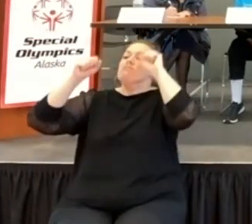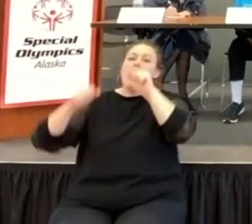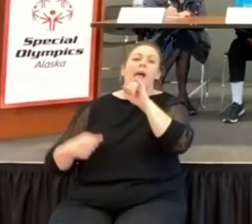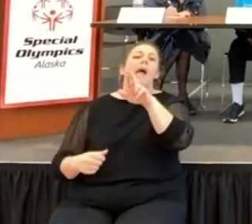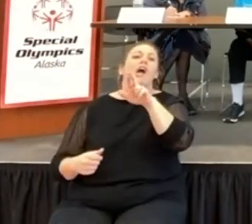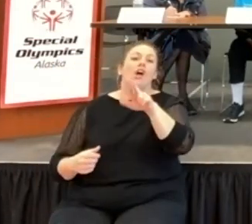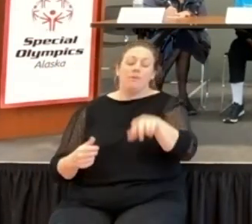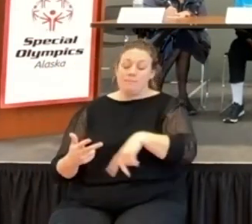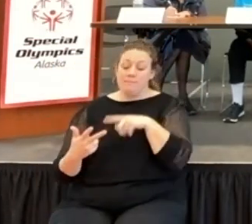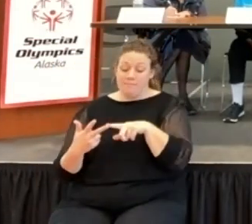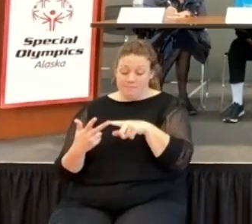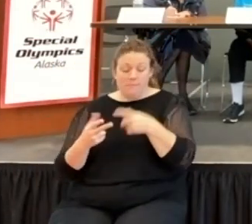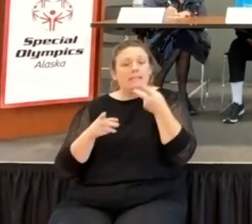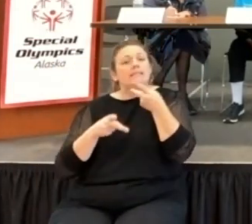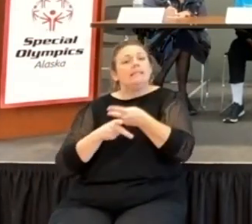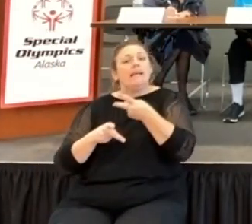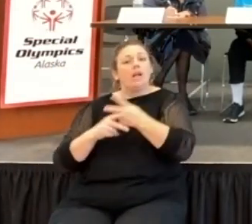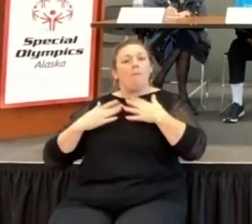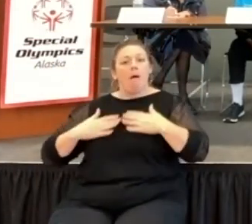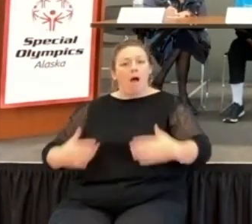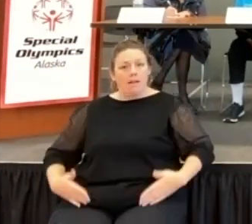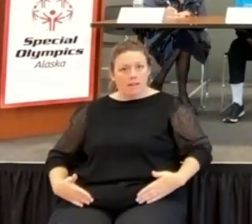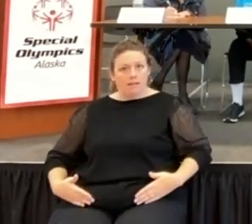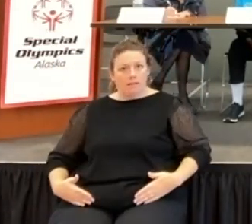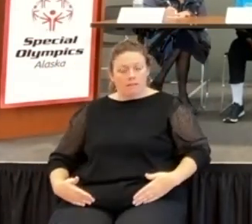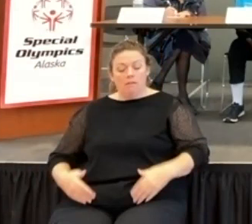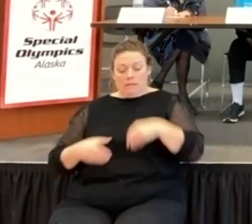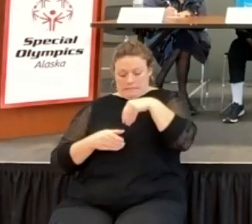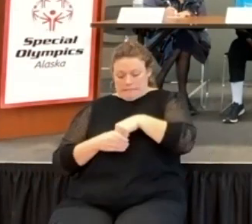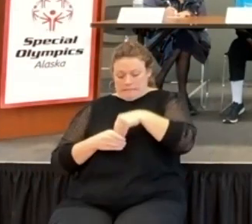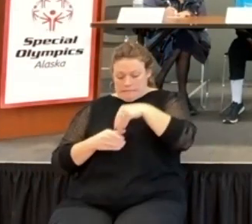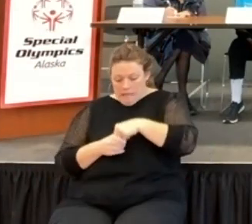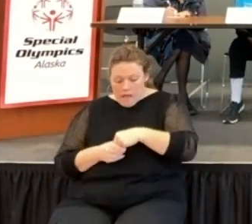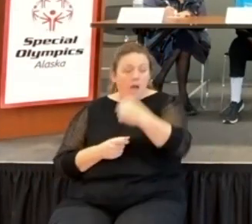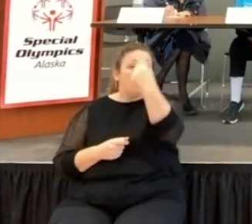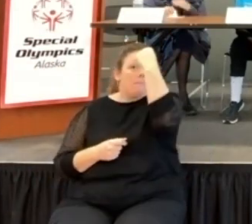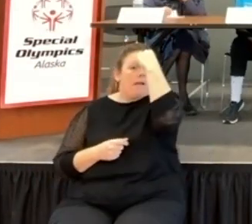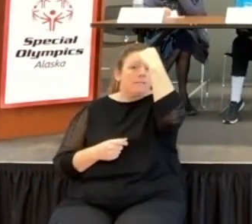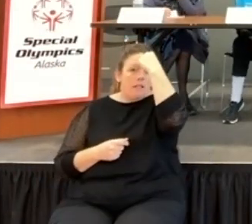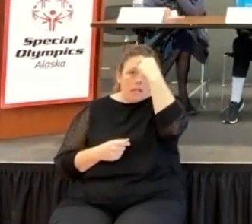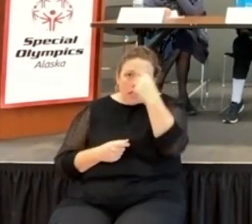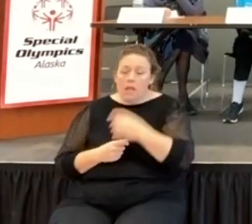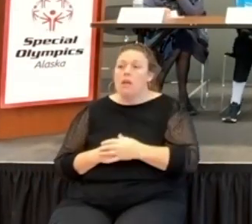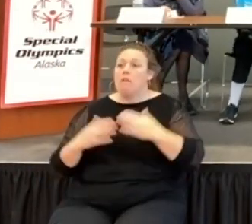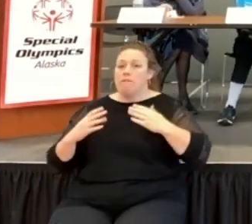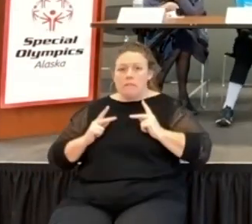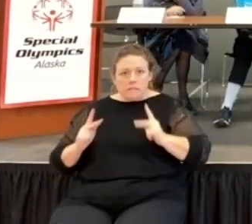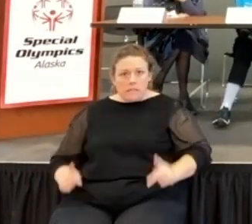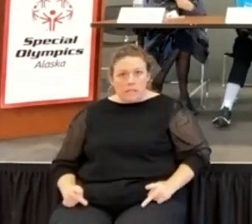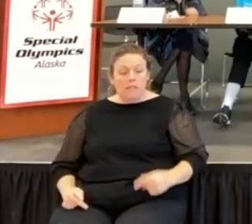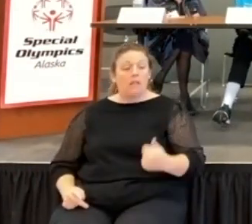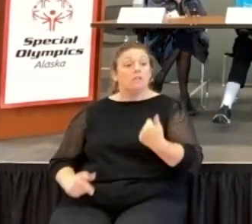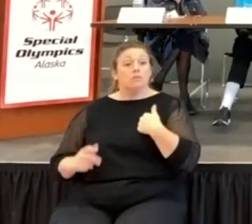body physically, but mentally. So what I did to satisfy my soul mentally was to give